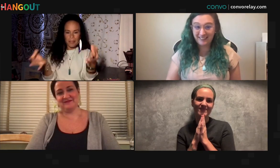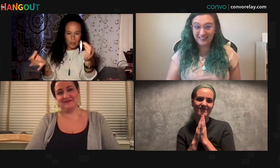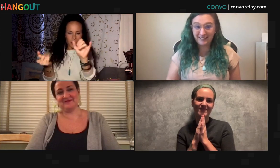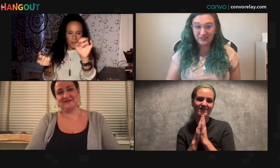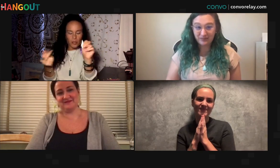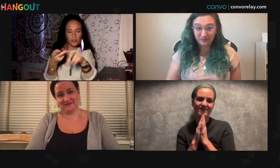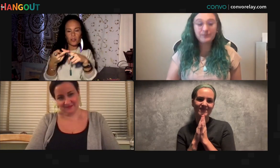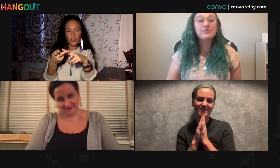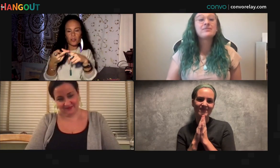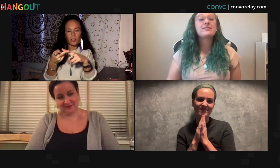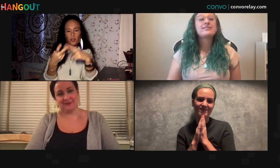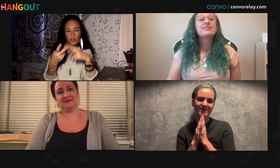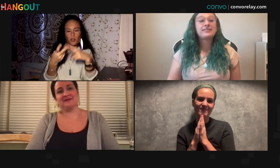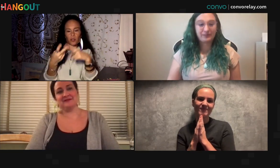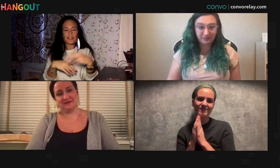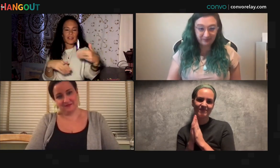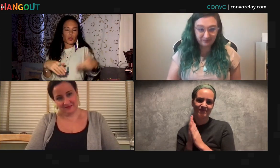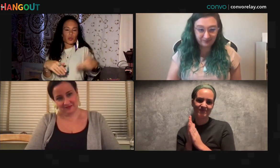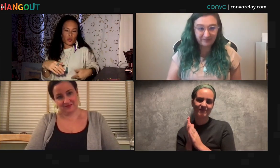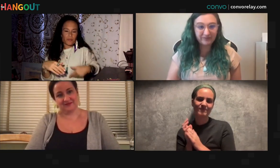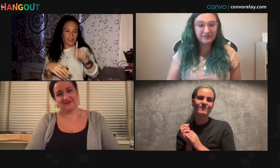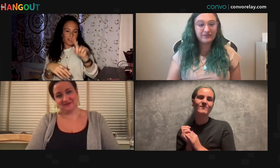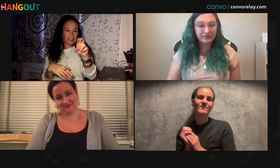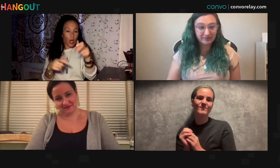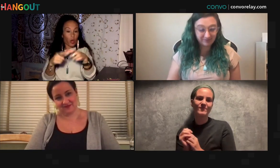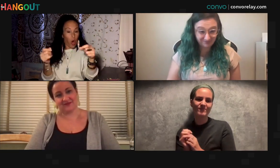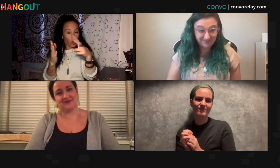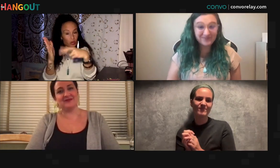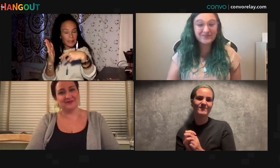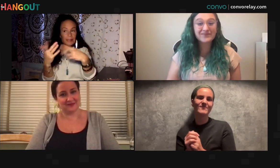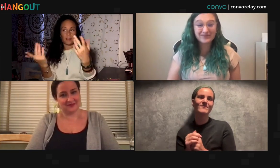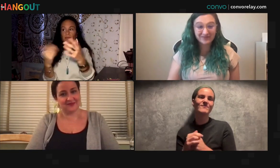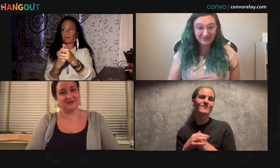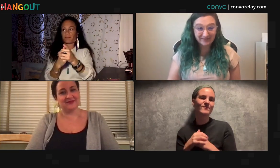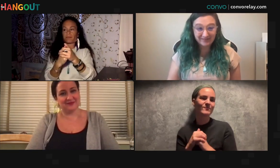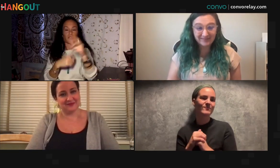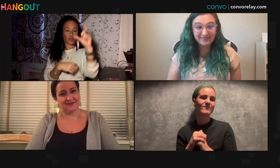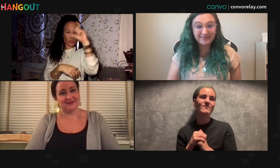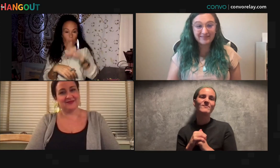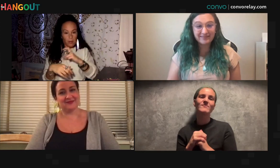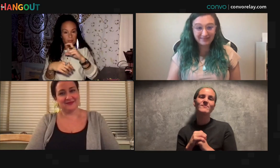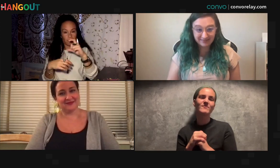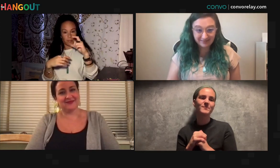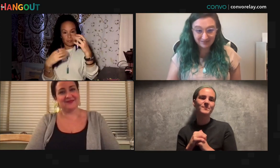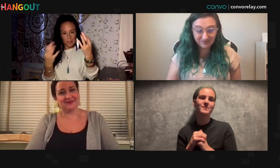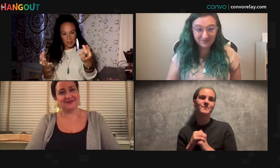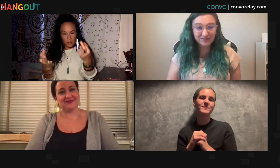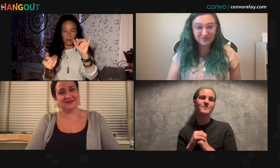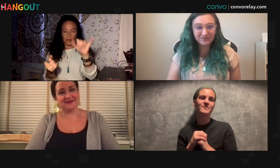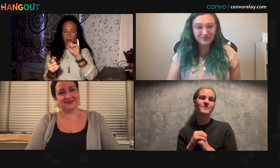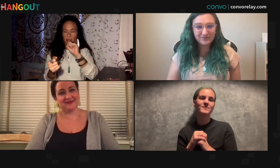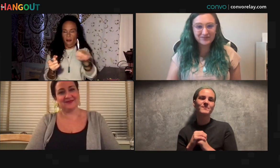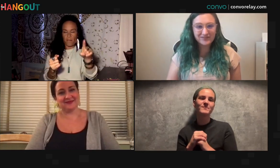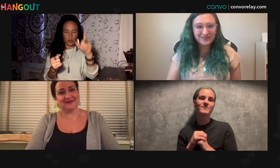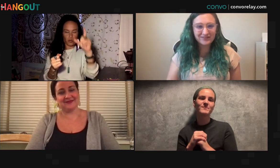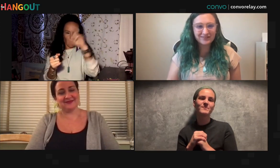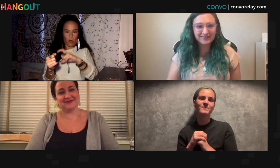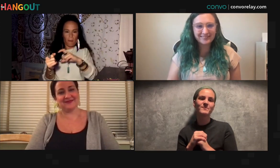have time, but I do offer meditation sessions and intuitive Zen card reading, chakra